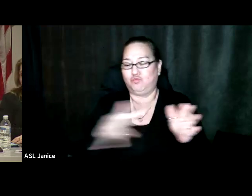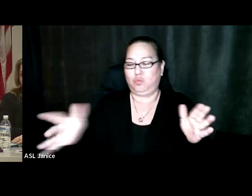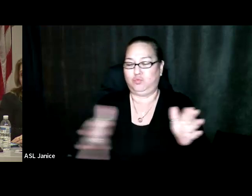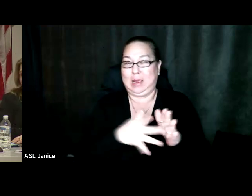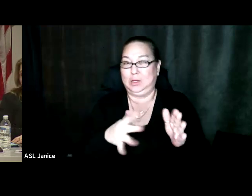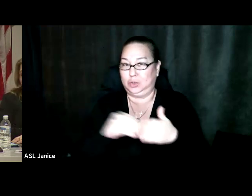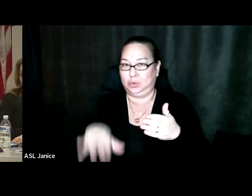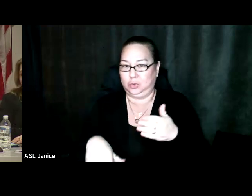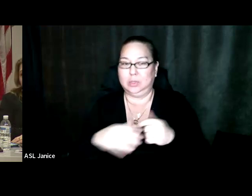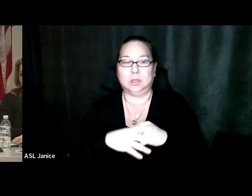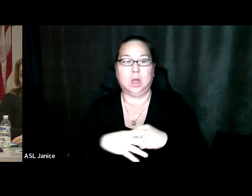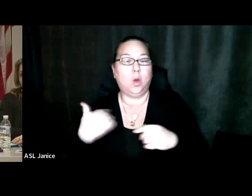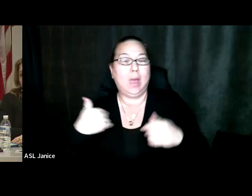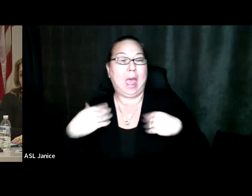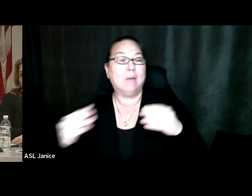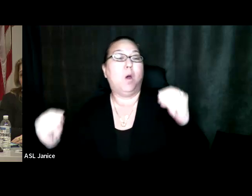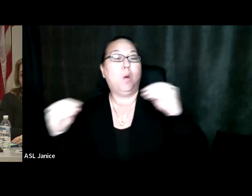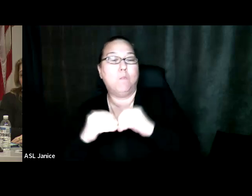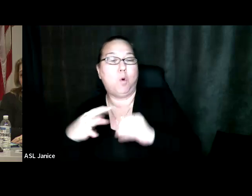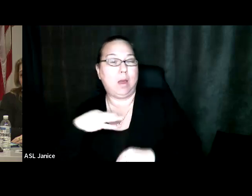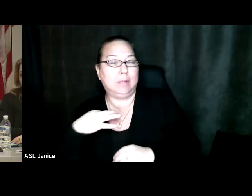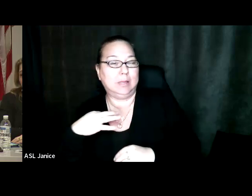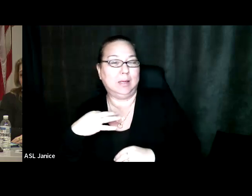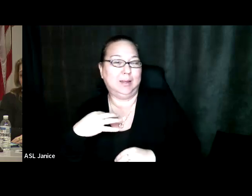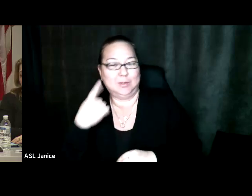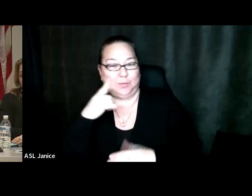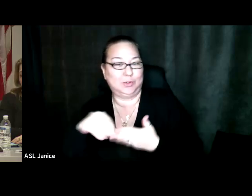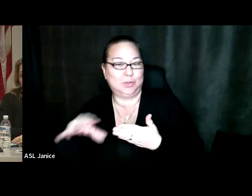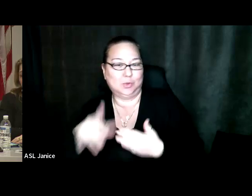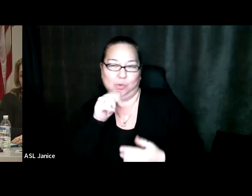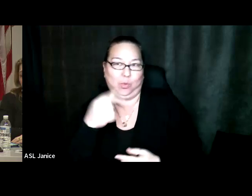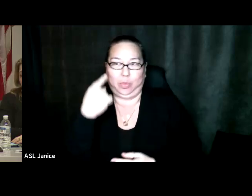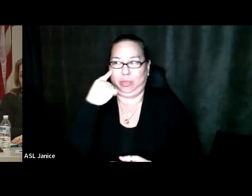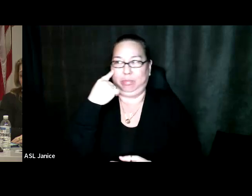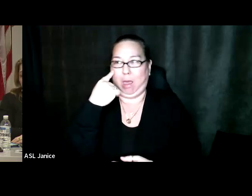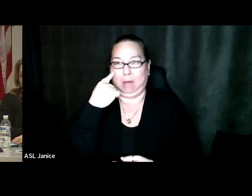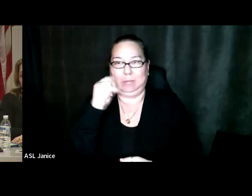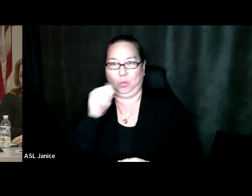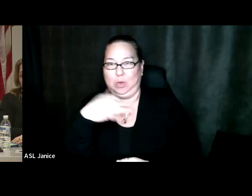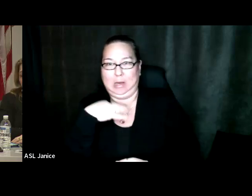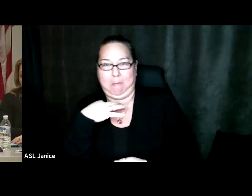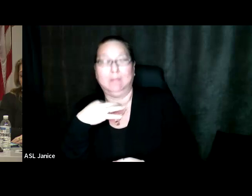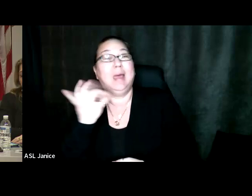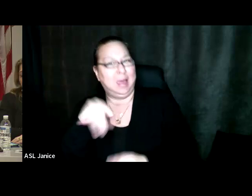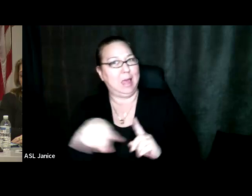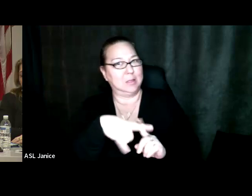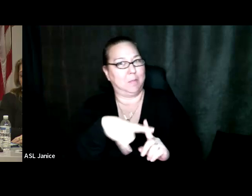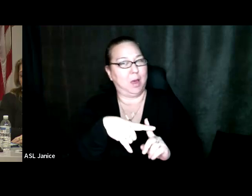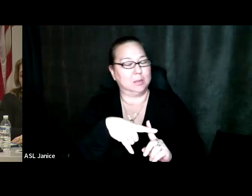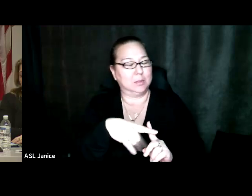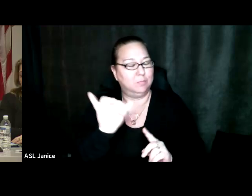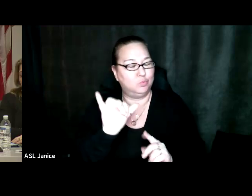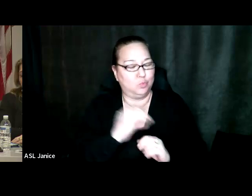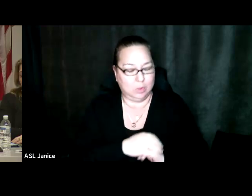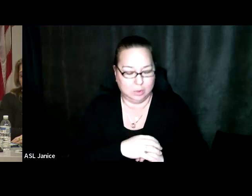more applicants from students who would traditionally maybe not have thought applying to our exam schools, and those are all positives. I think this